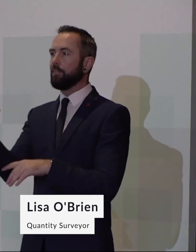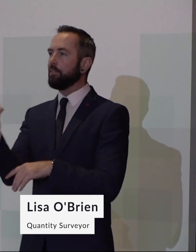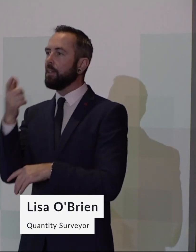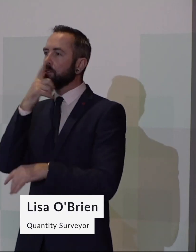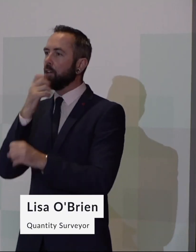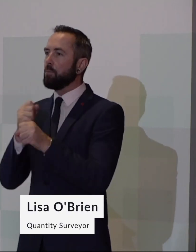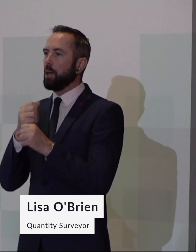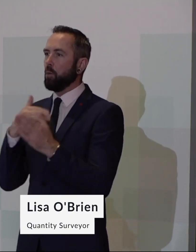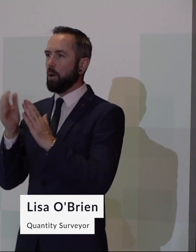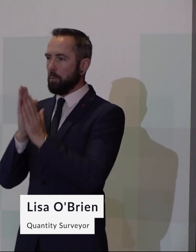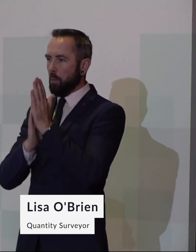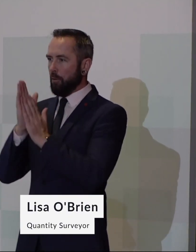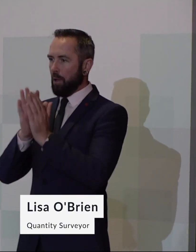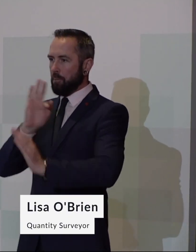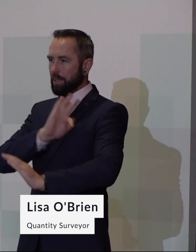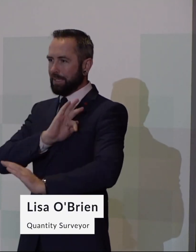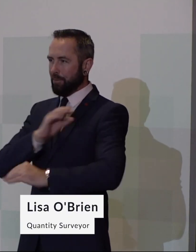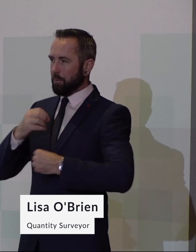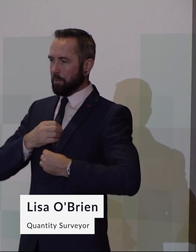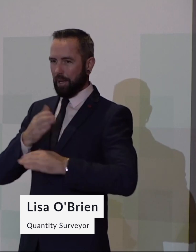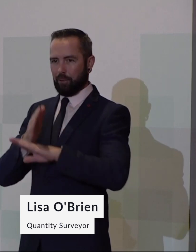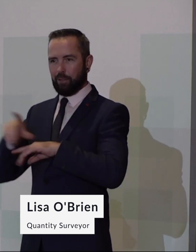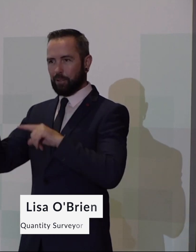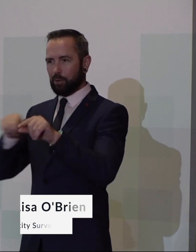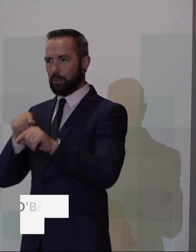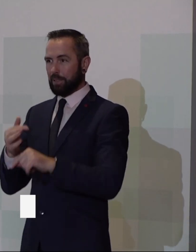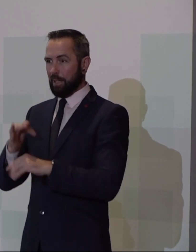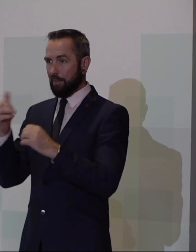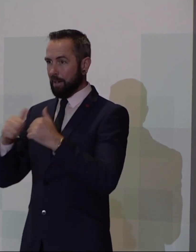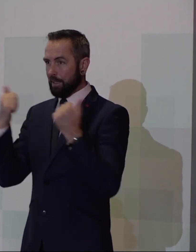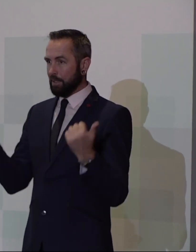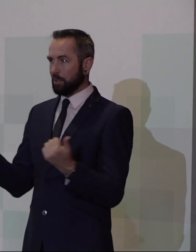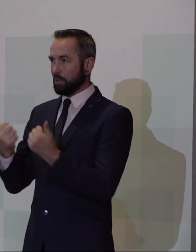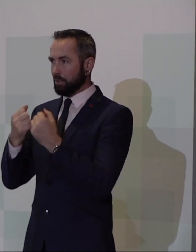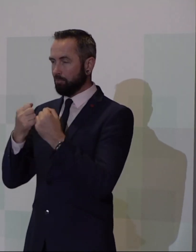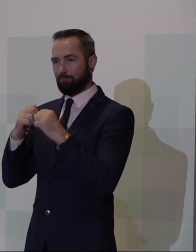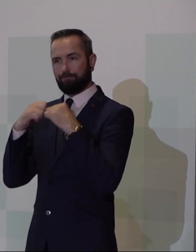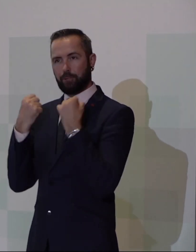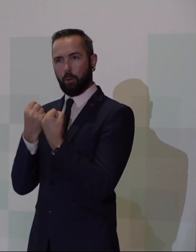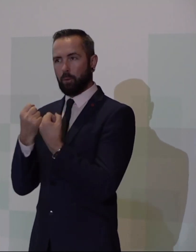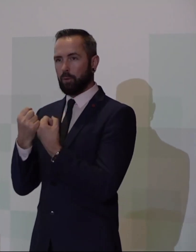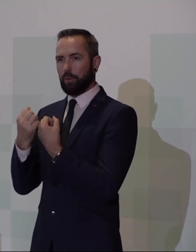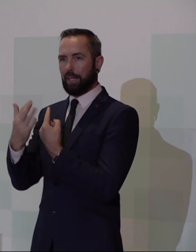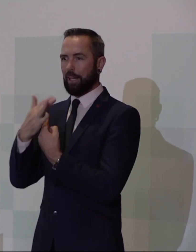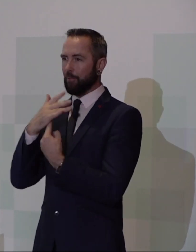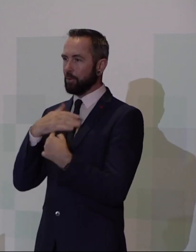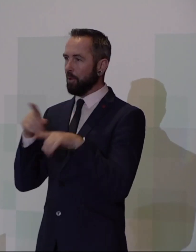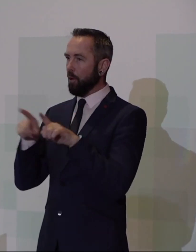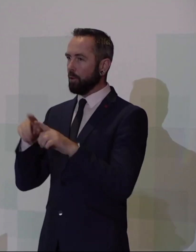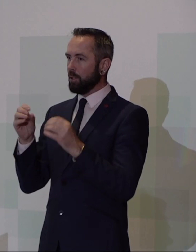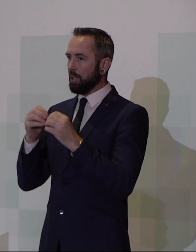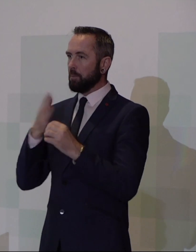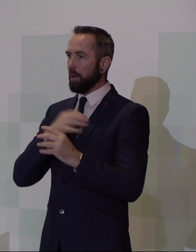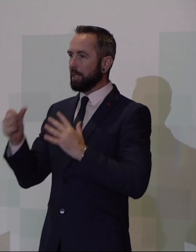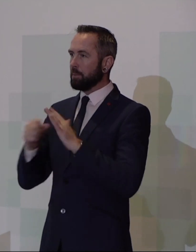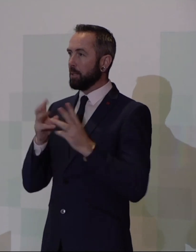what motivated my career choice, if there are any social factor influences, and also to comment my experience